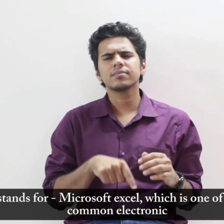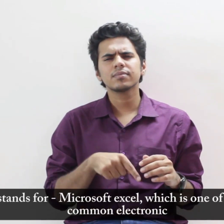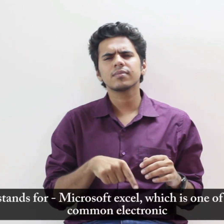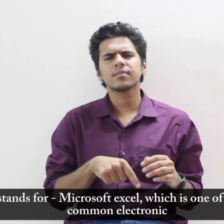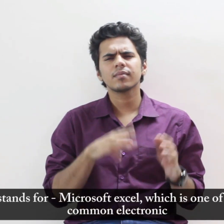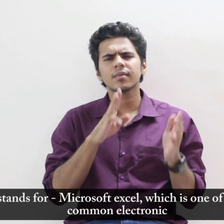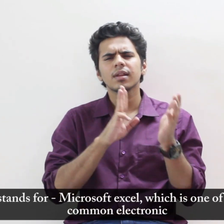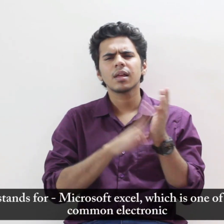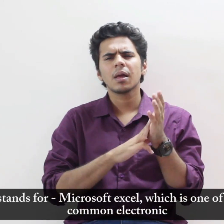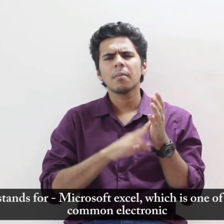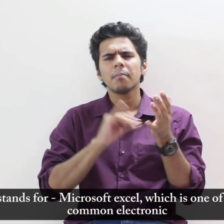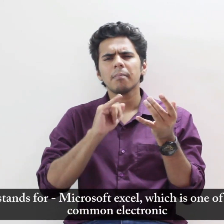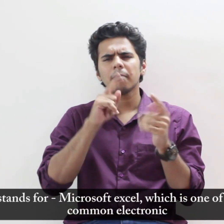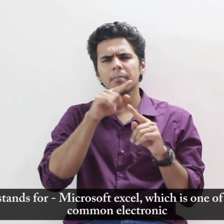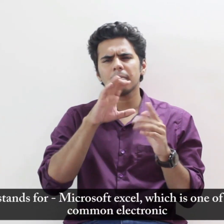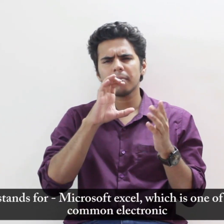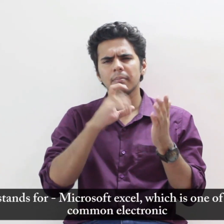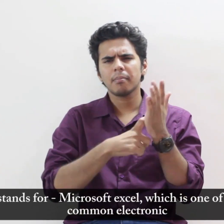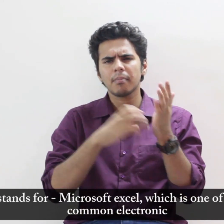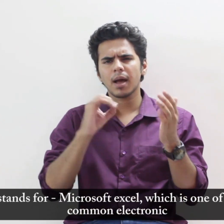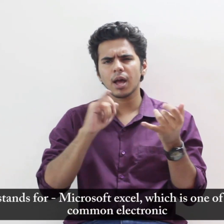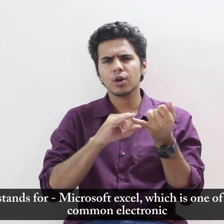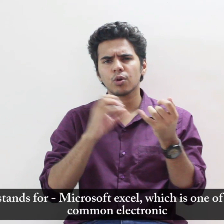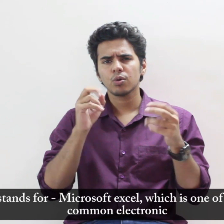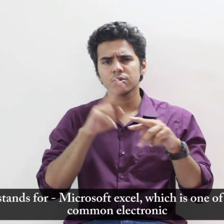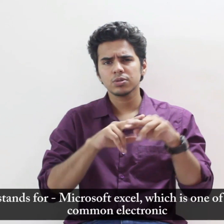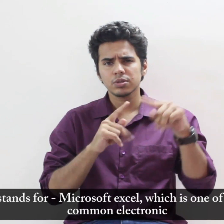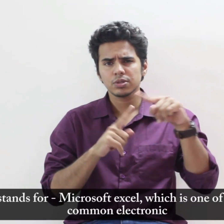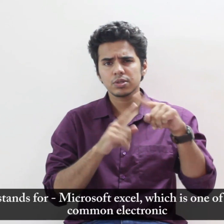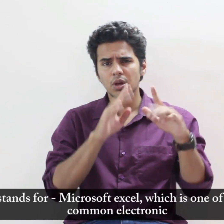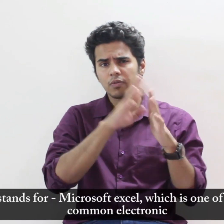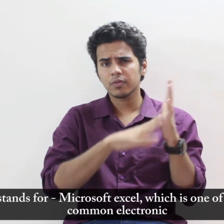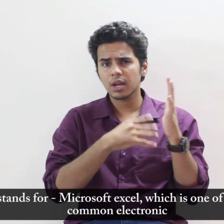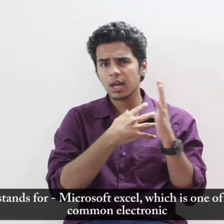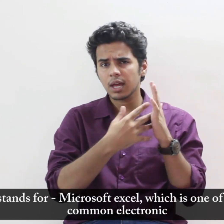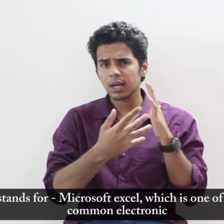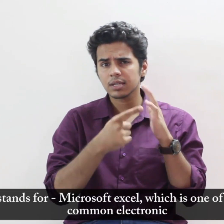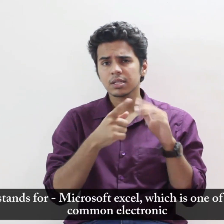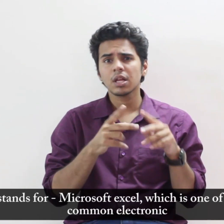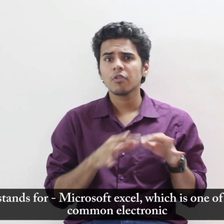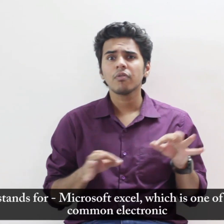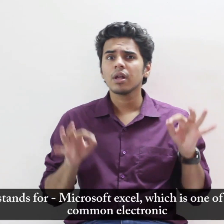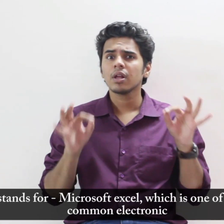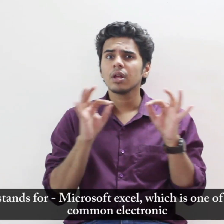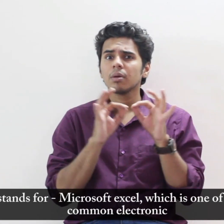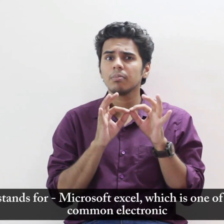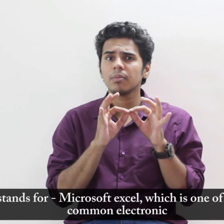MS Excel stands for Microsoft Excel, which is one of the foremost common